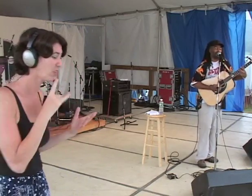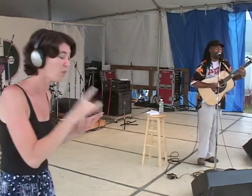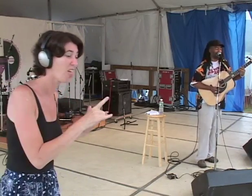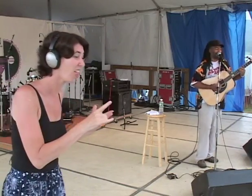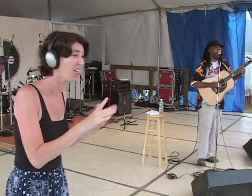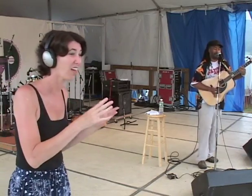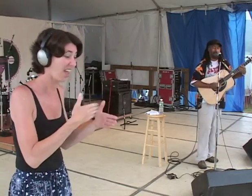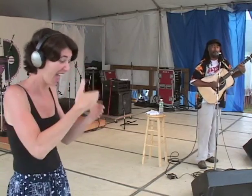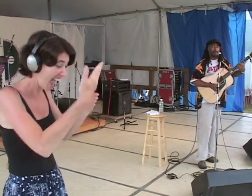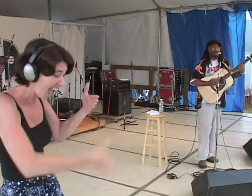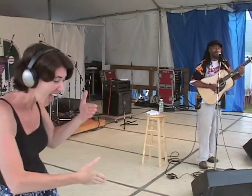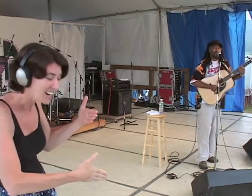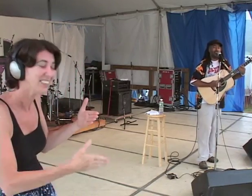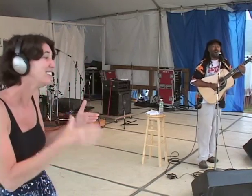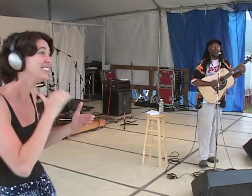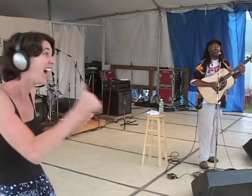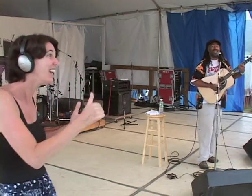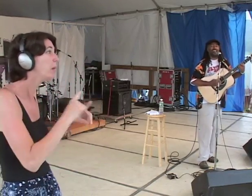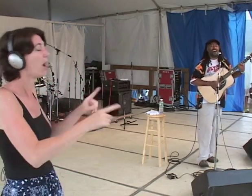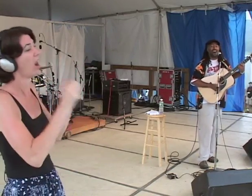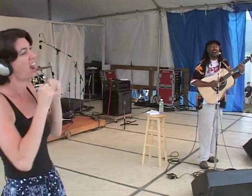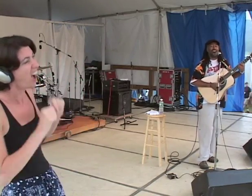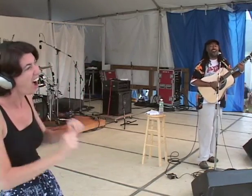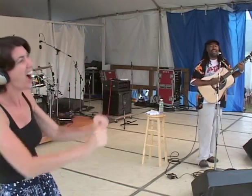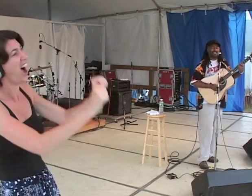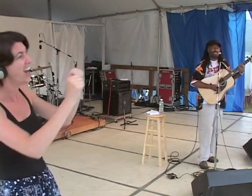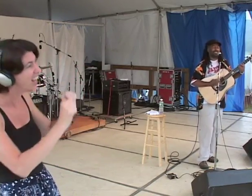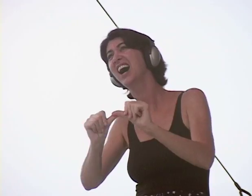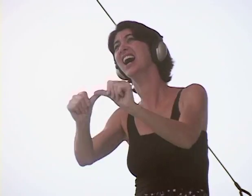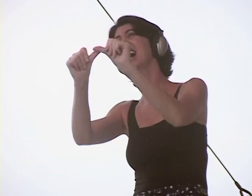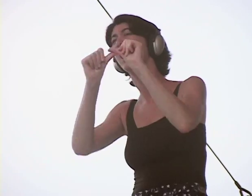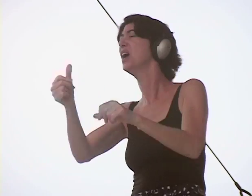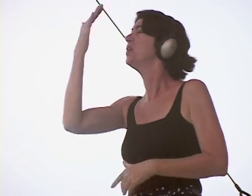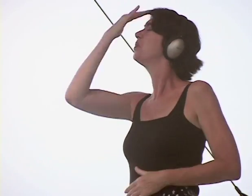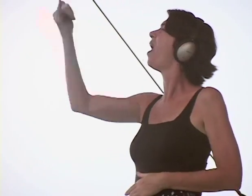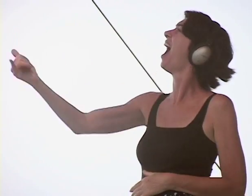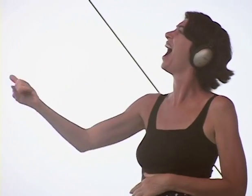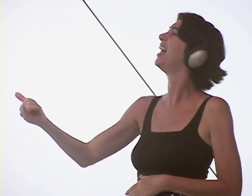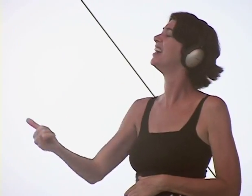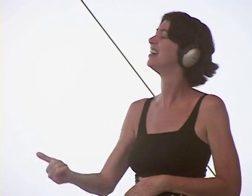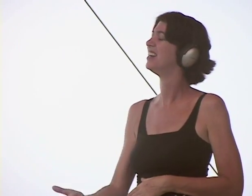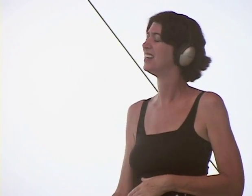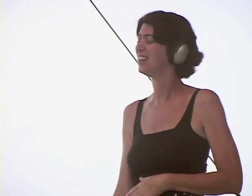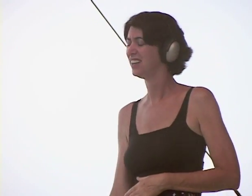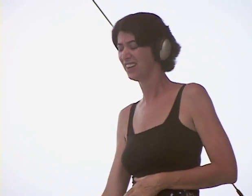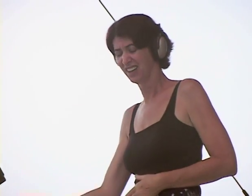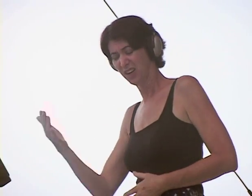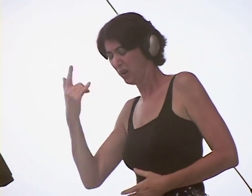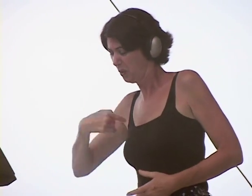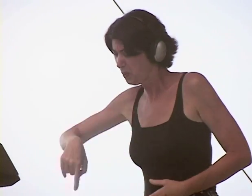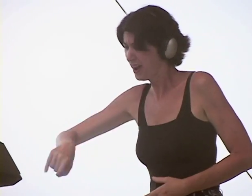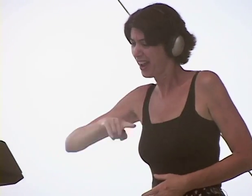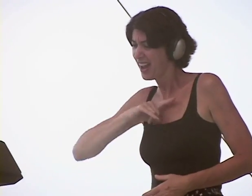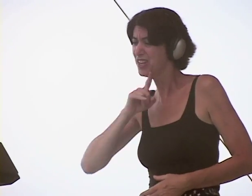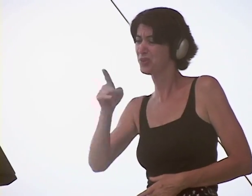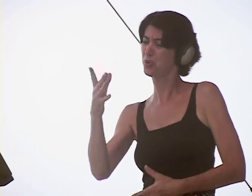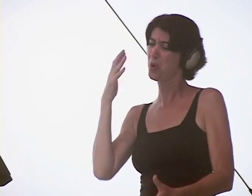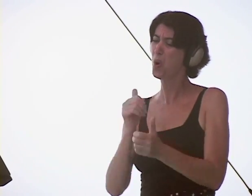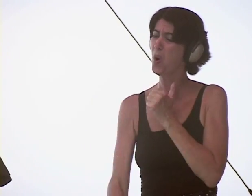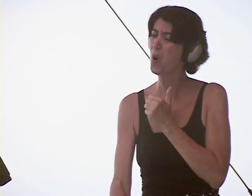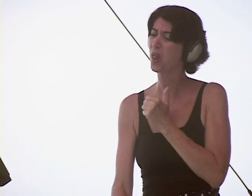just goes. Oh, yeah, tell me why are we